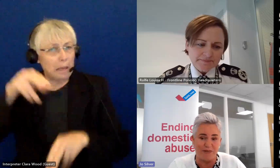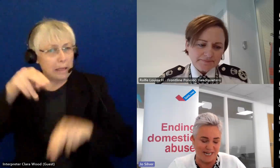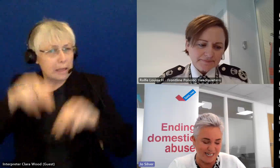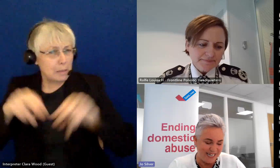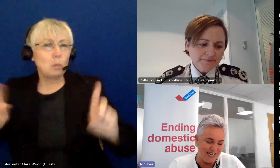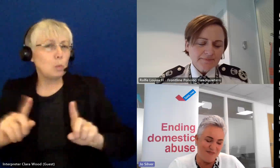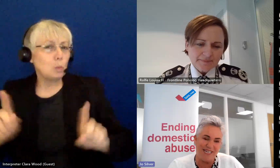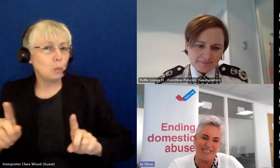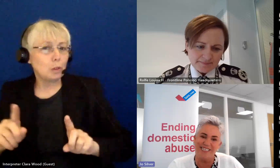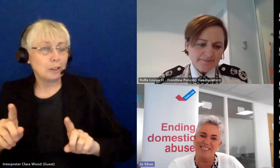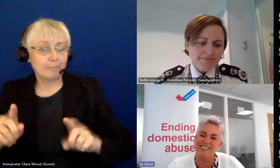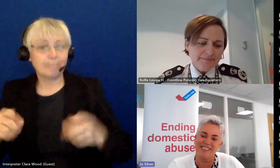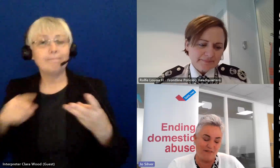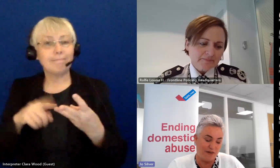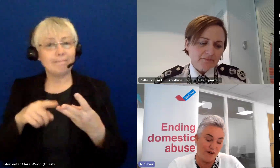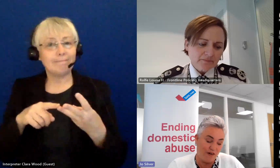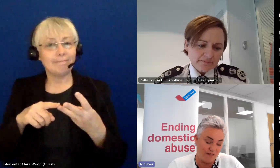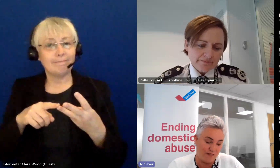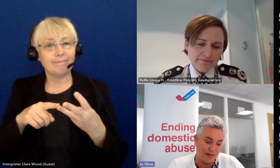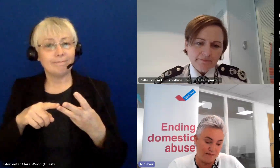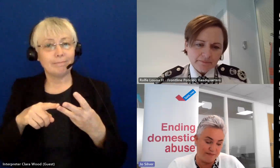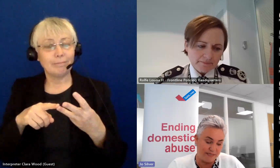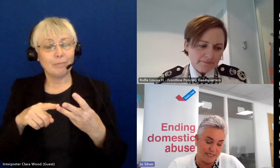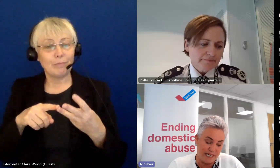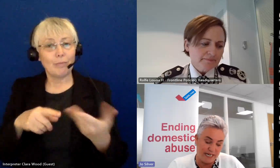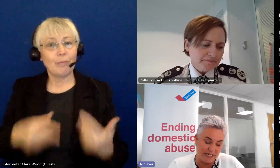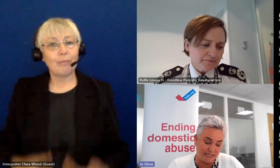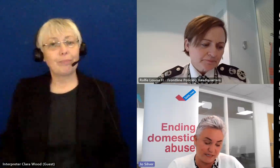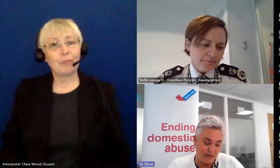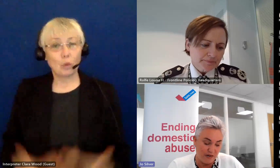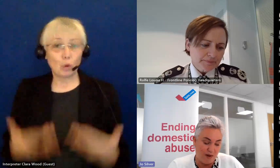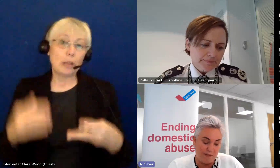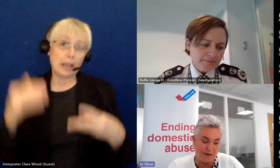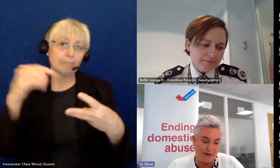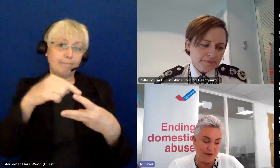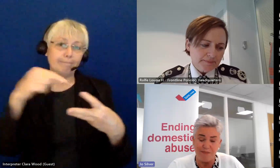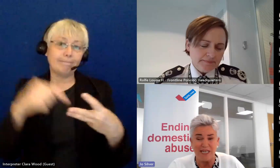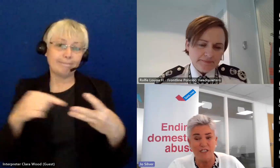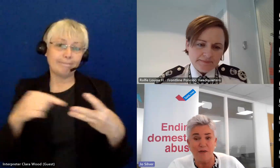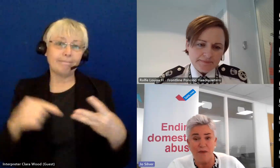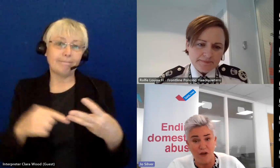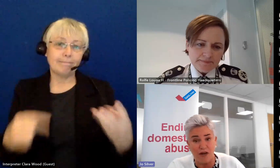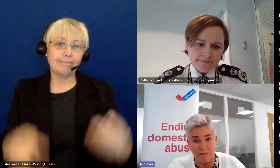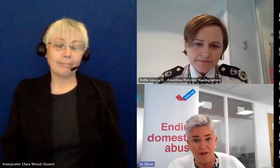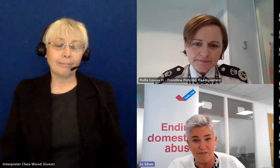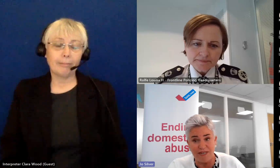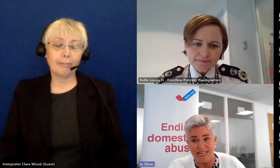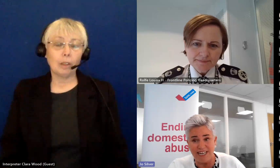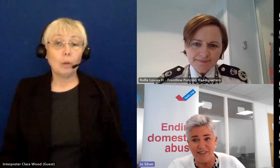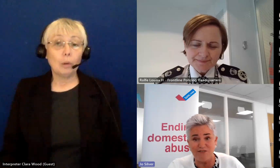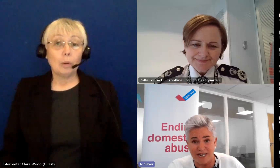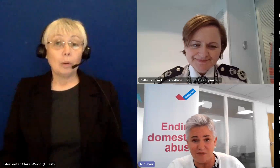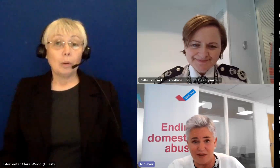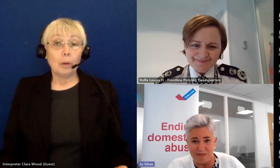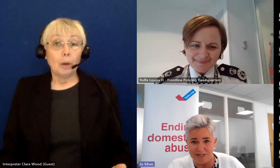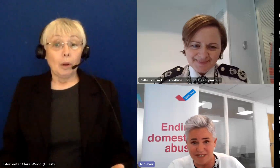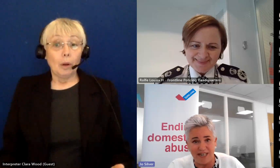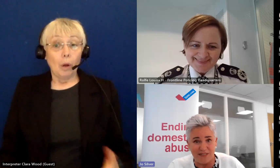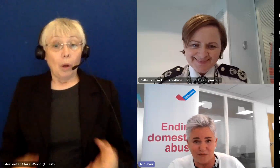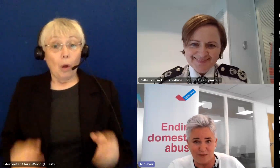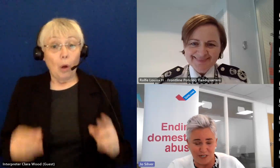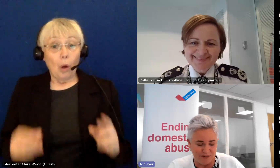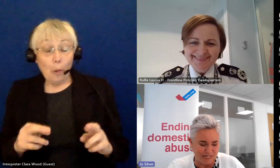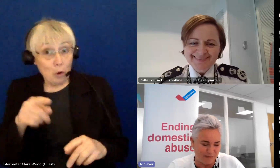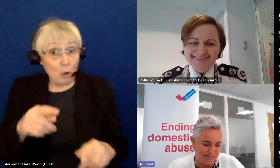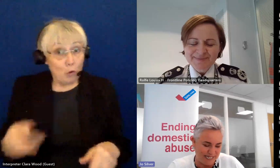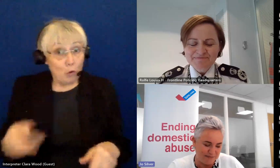we're hoping we're going to cover off today's webinar. So I'm hoping that you're in the right webinar